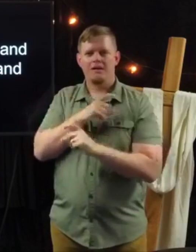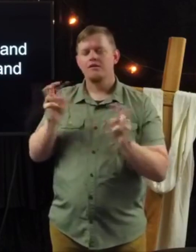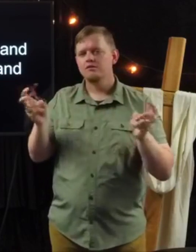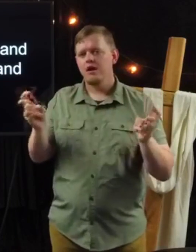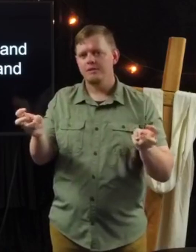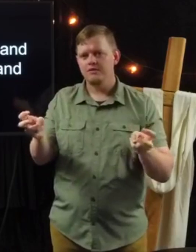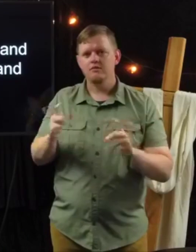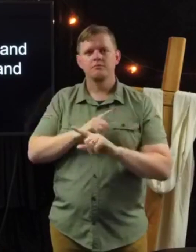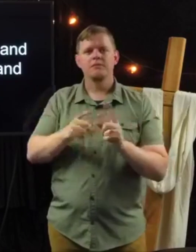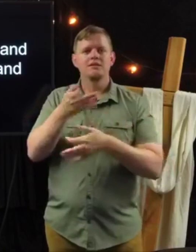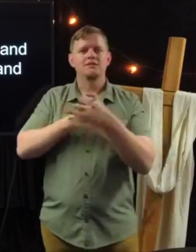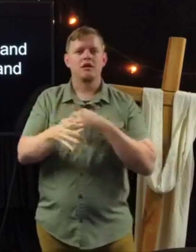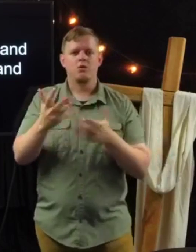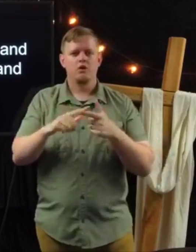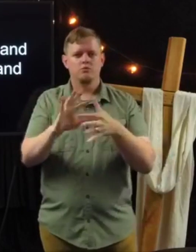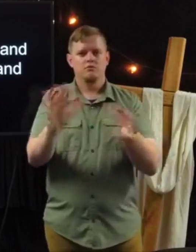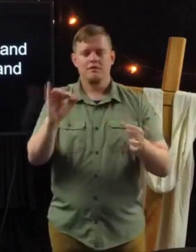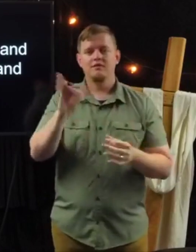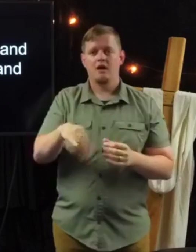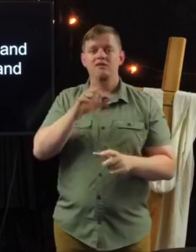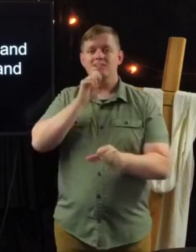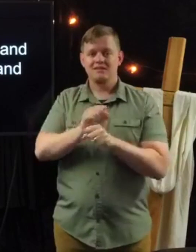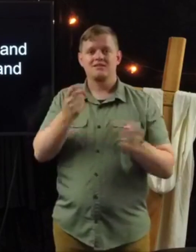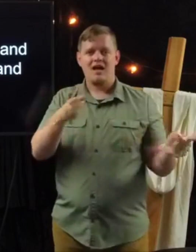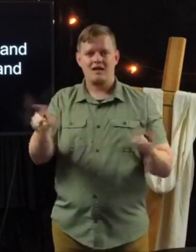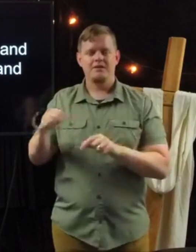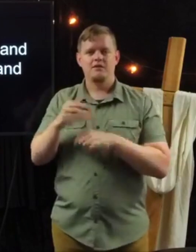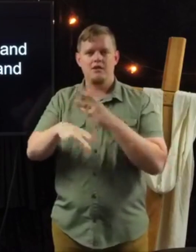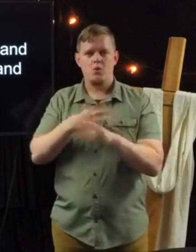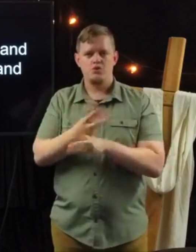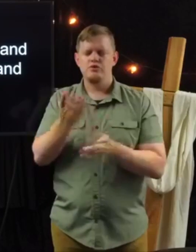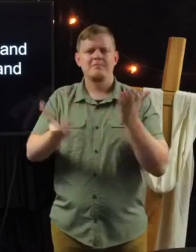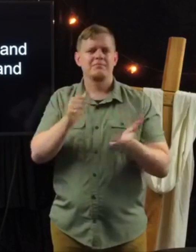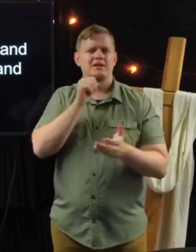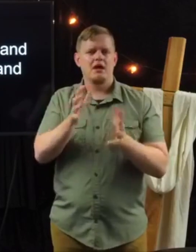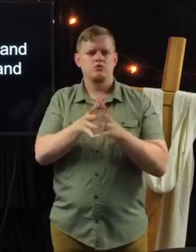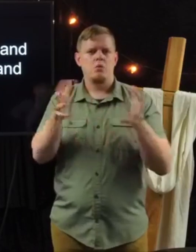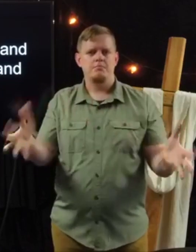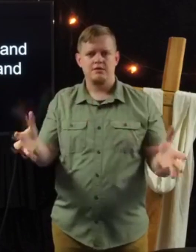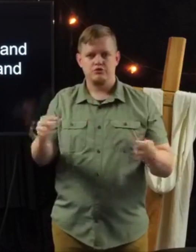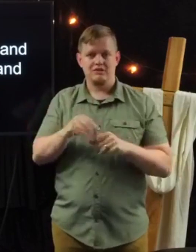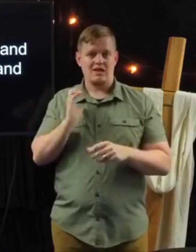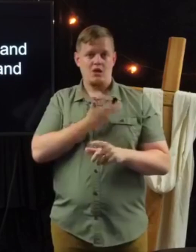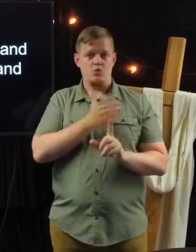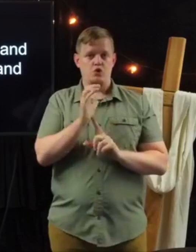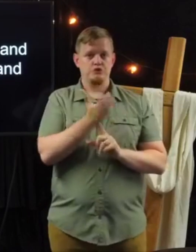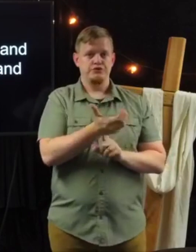sermon because it's kind of a complicated topic, but instead I just want to mention that it is happening in the world, maybe not